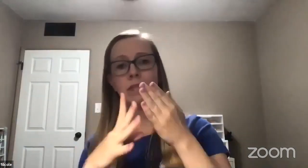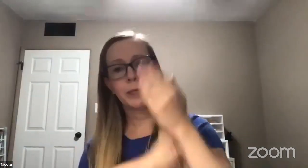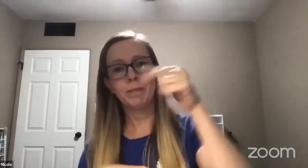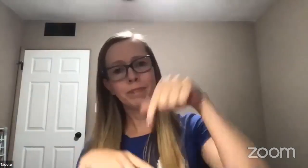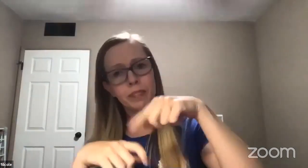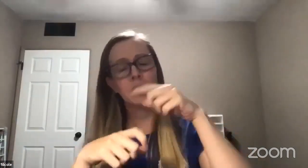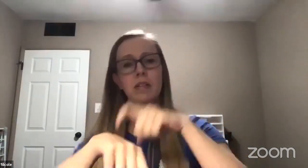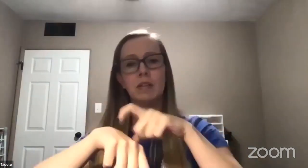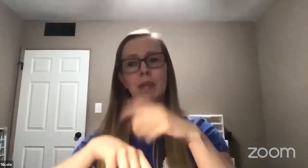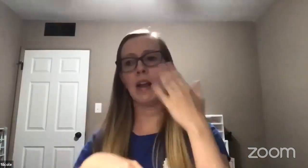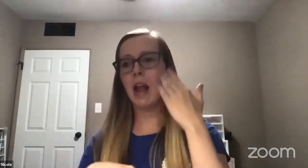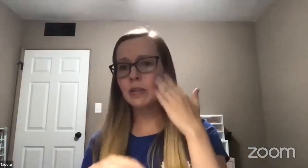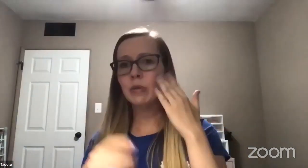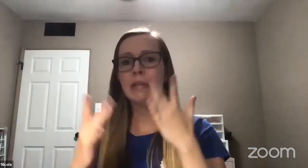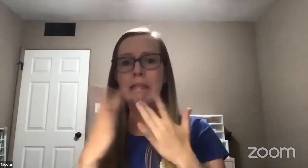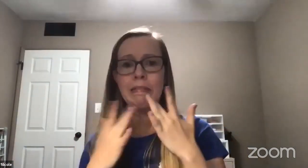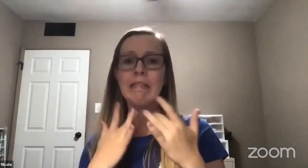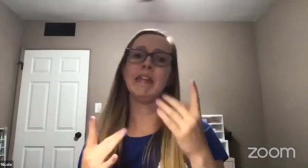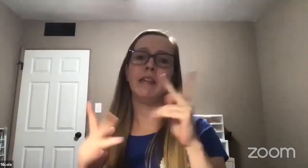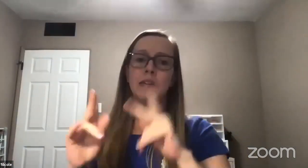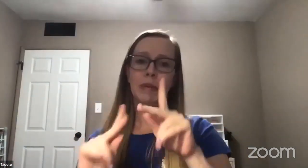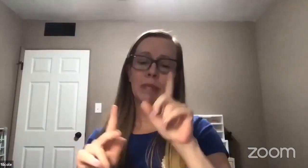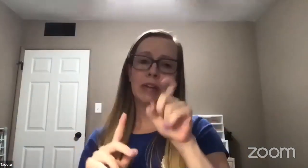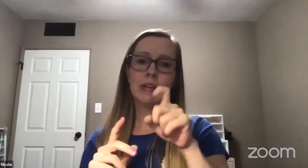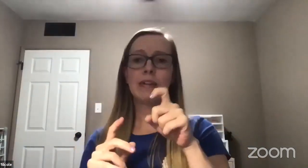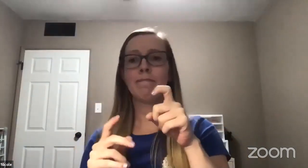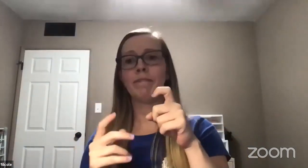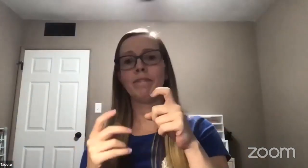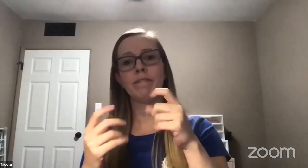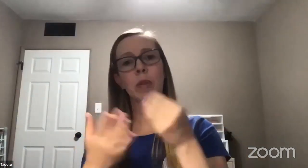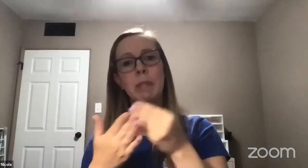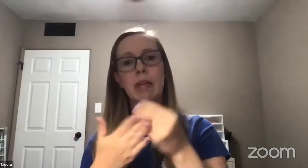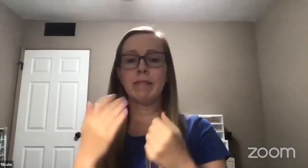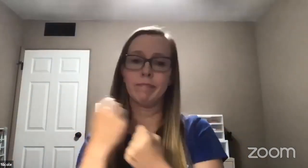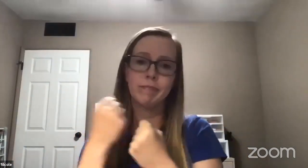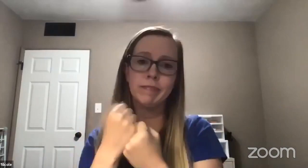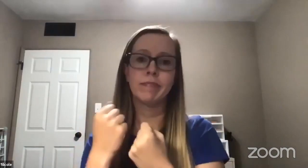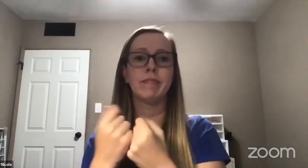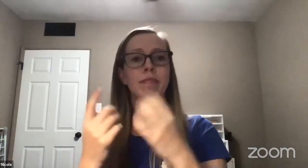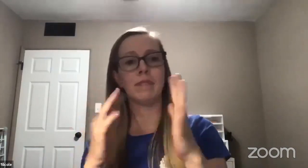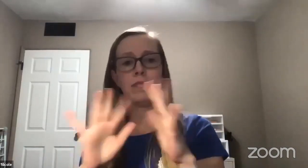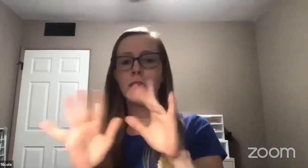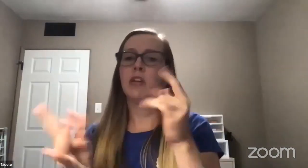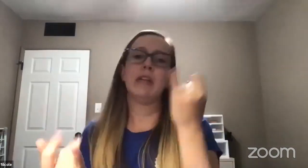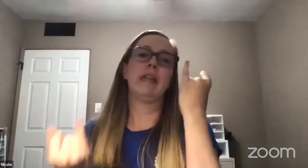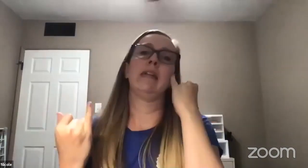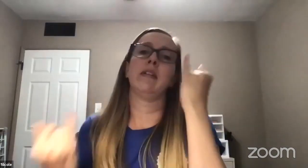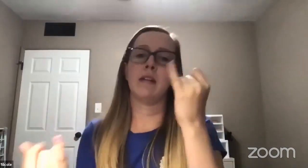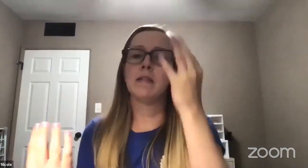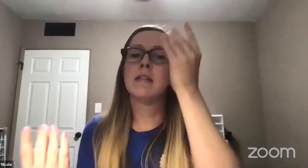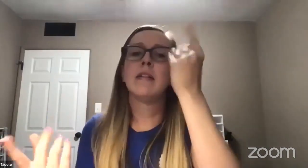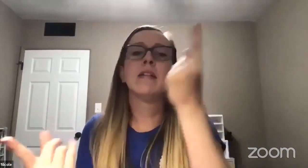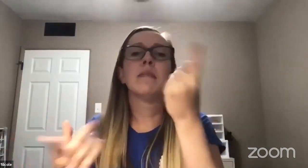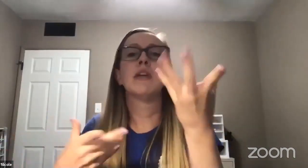small businesses that really use this time, because times are tough right now. I'm just